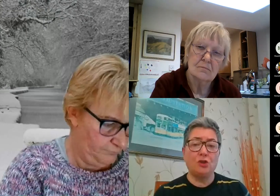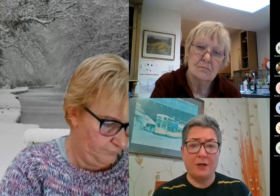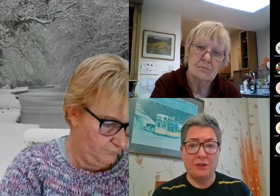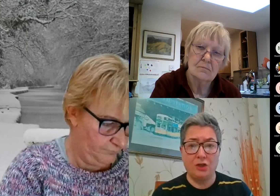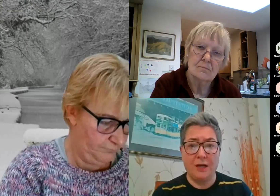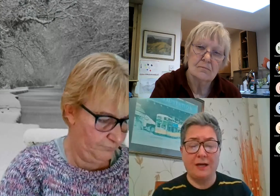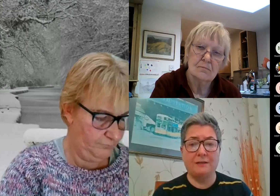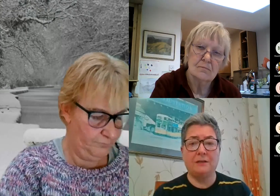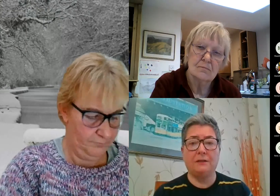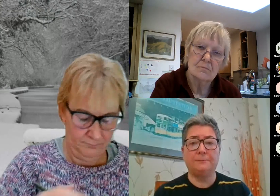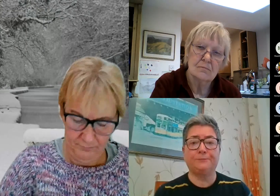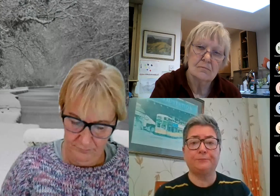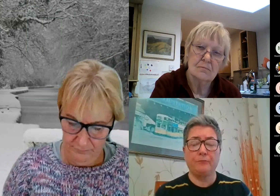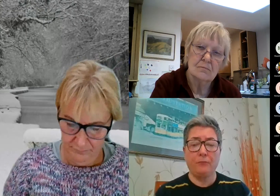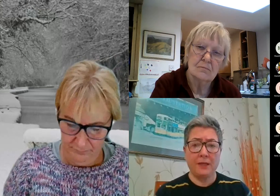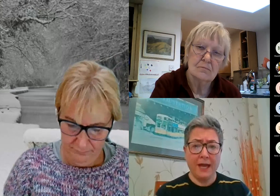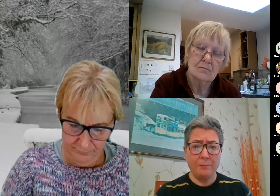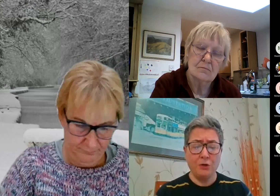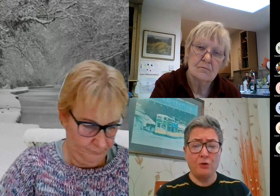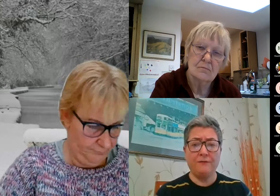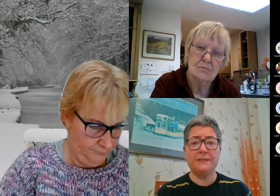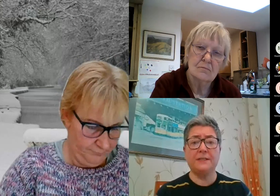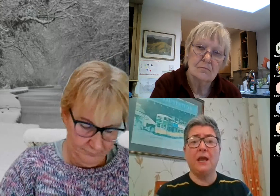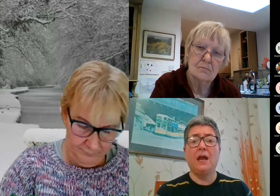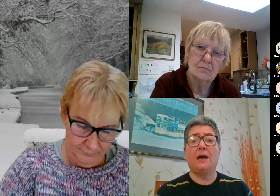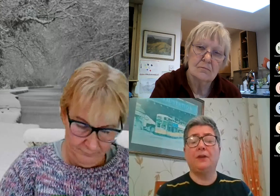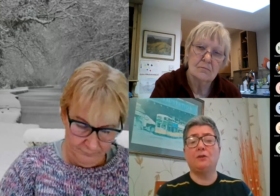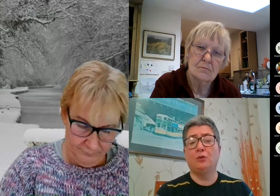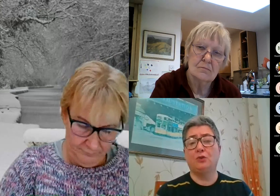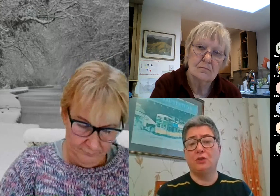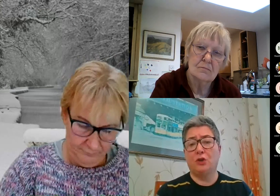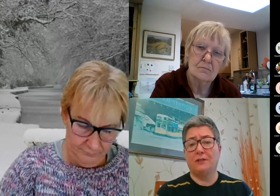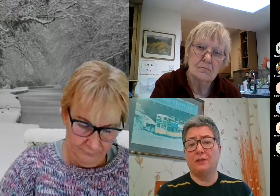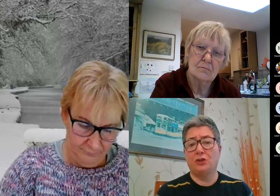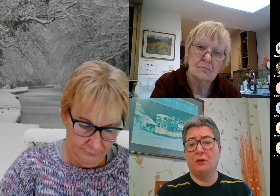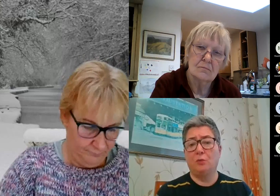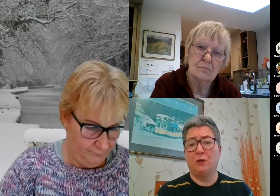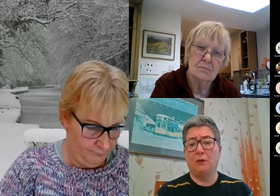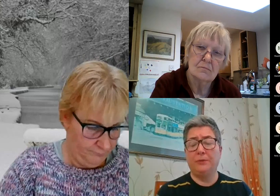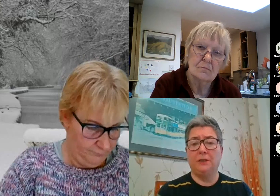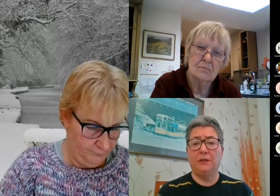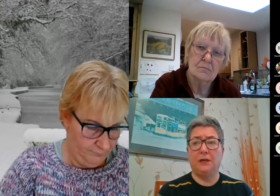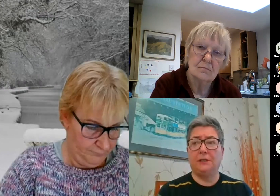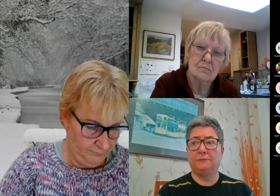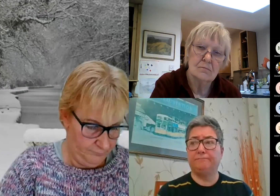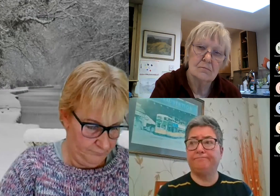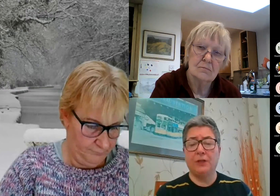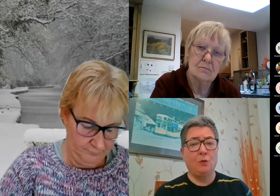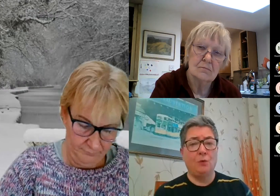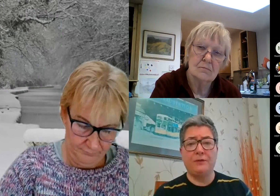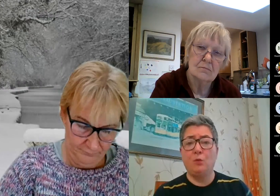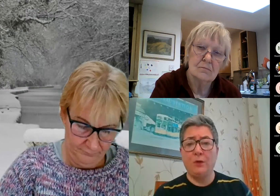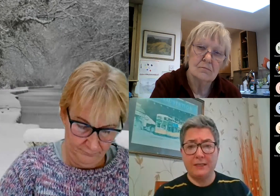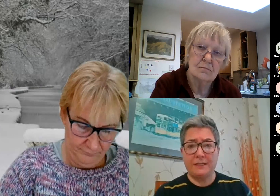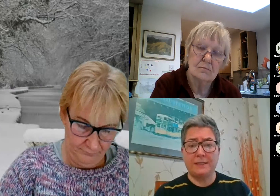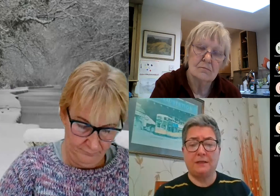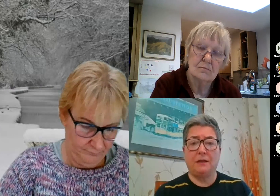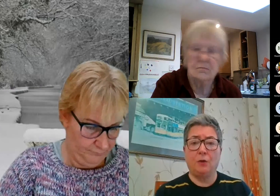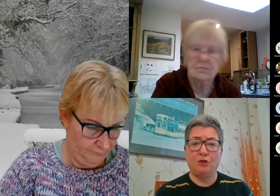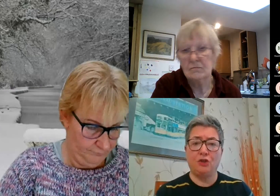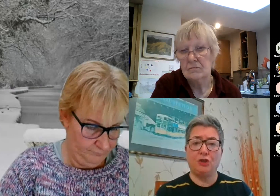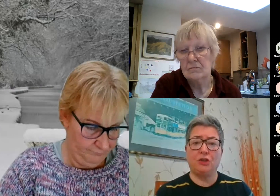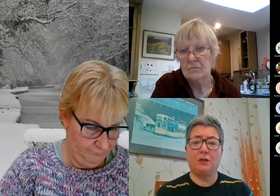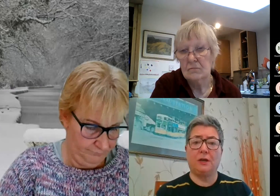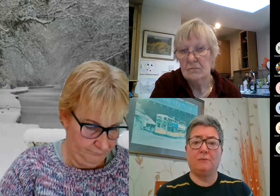There's an inclusion strategy at the Cabinet Office, and that inclusion strategy will be within